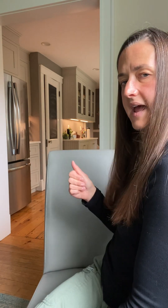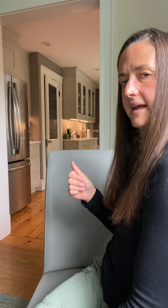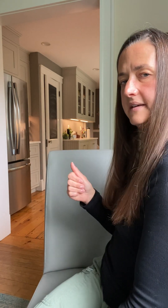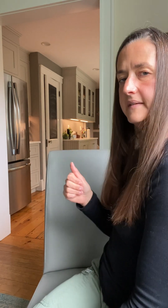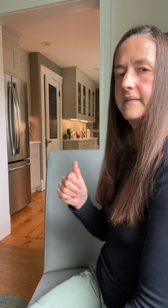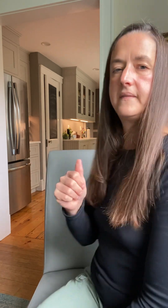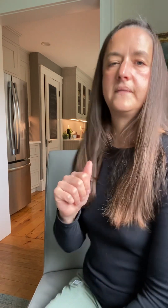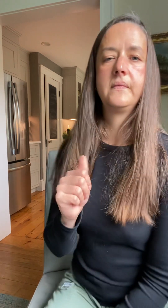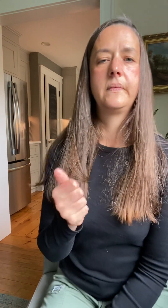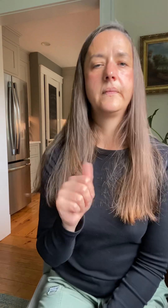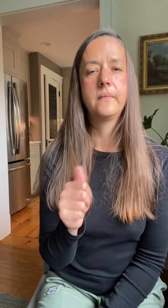10.